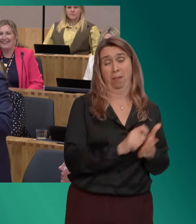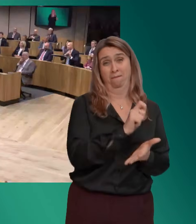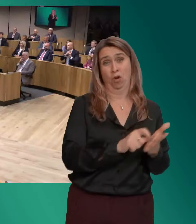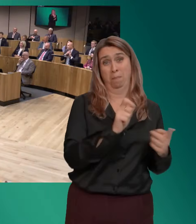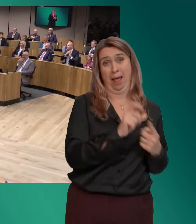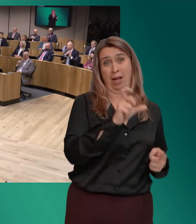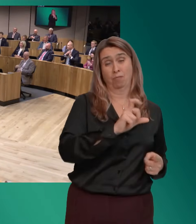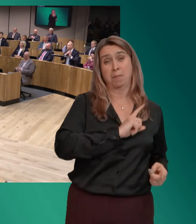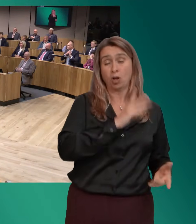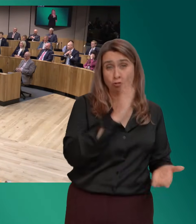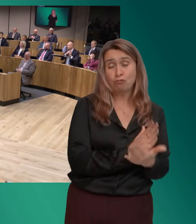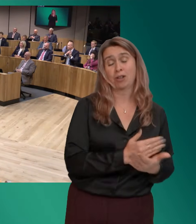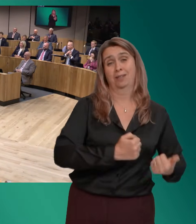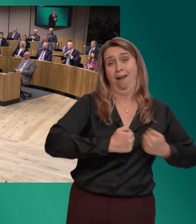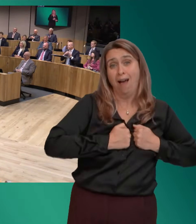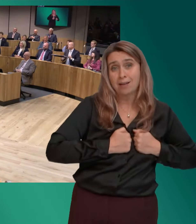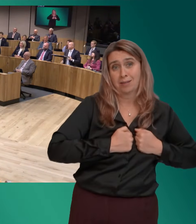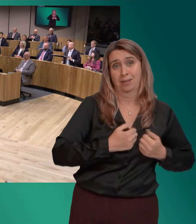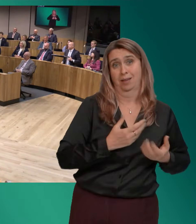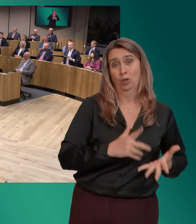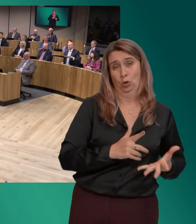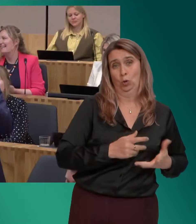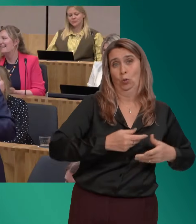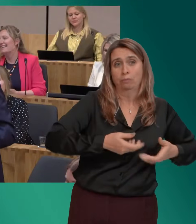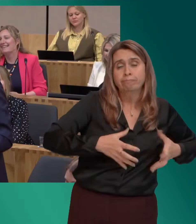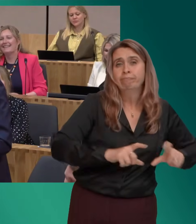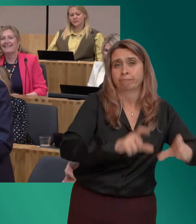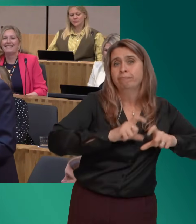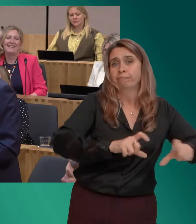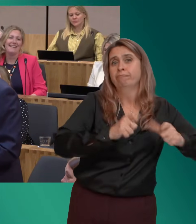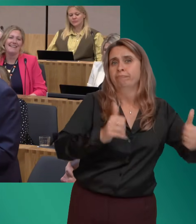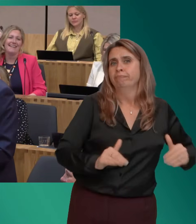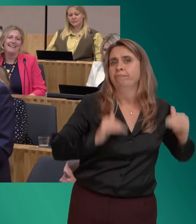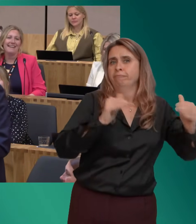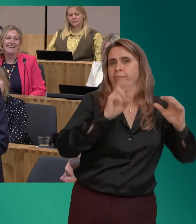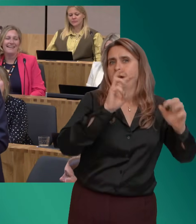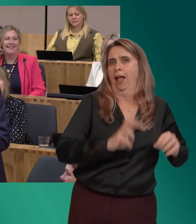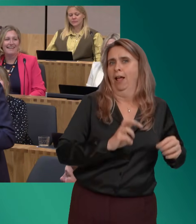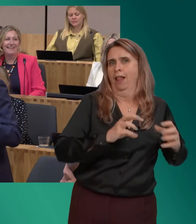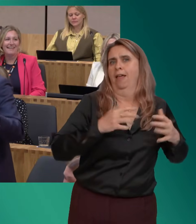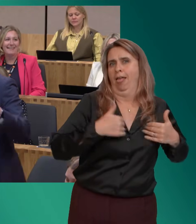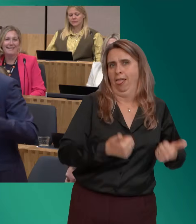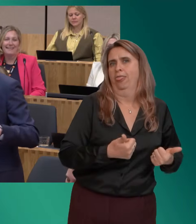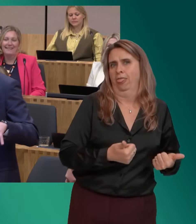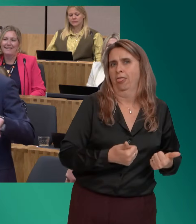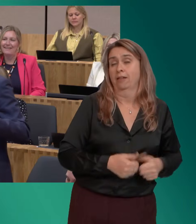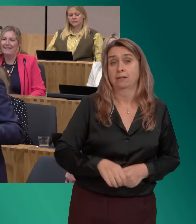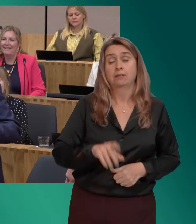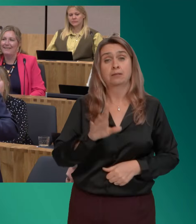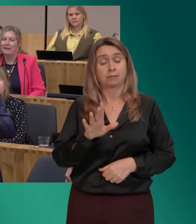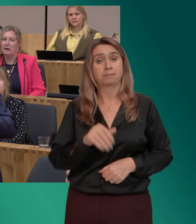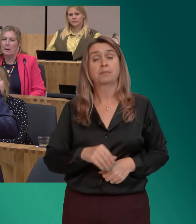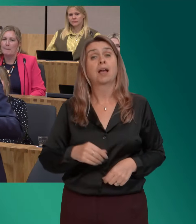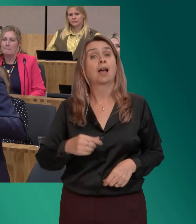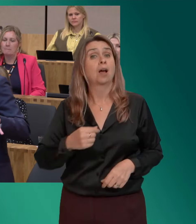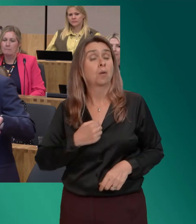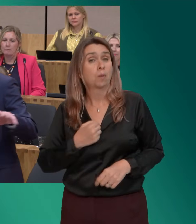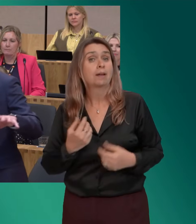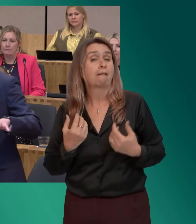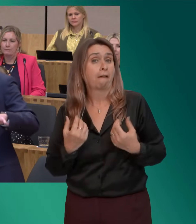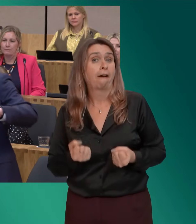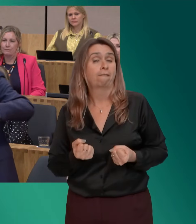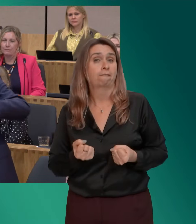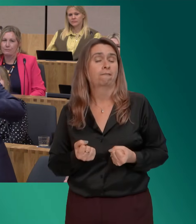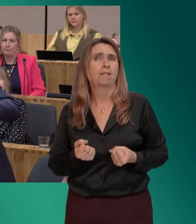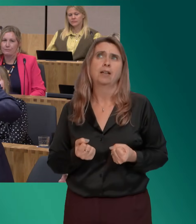trusted our pledges to deliver a sustainable health and care service for the future. Let's be serious about the challenges that we face